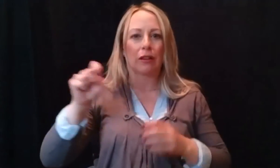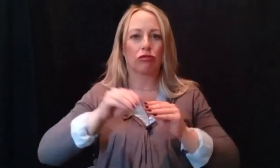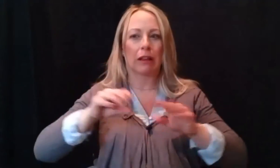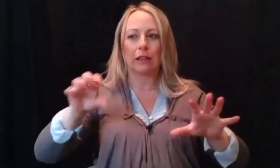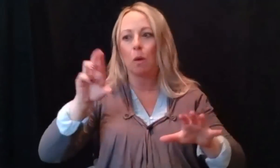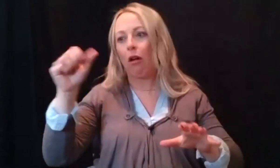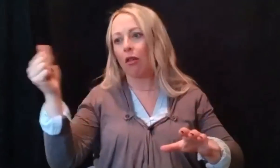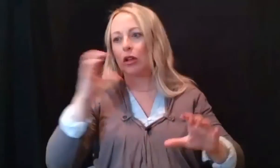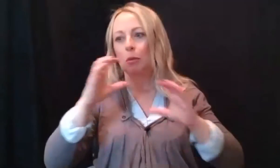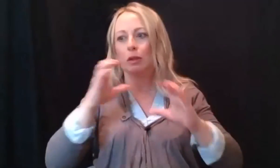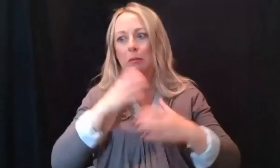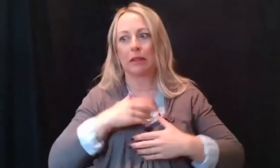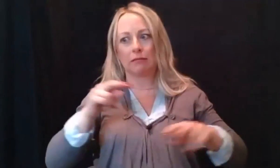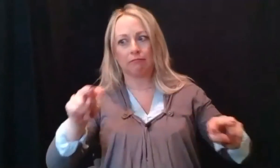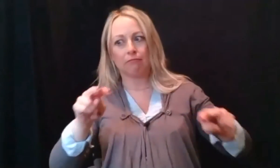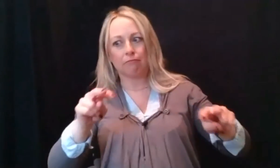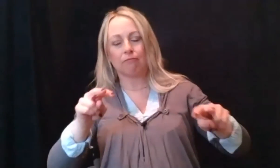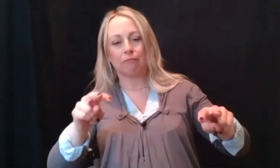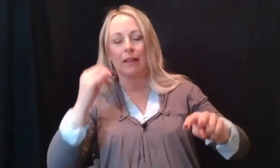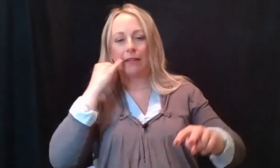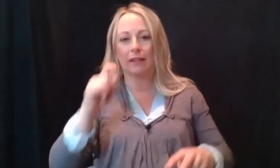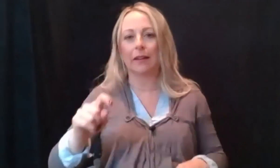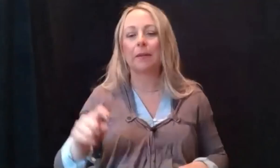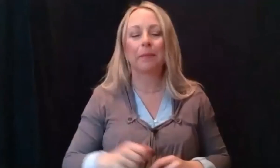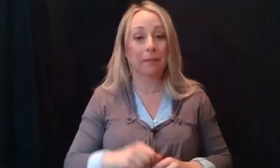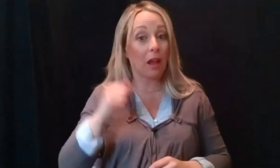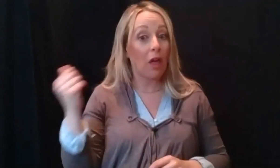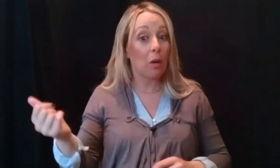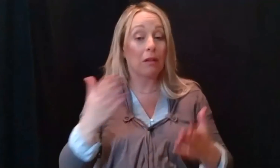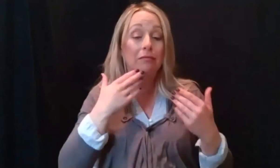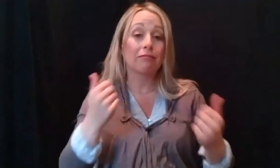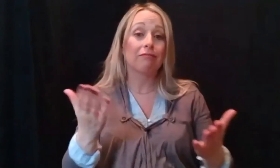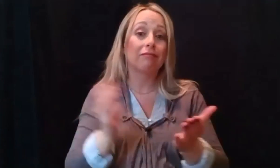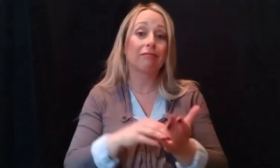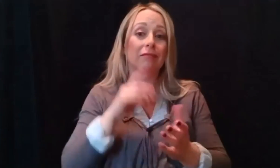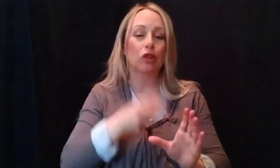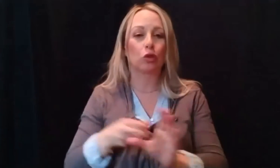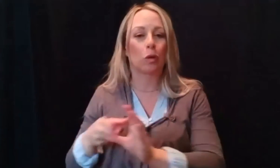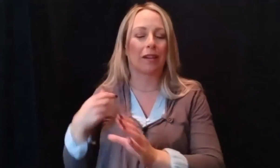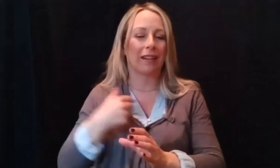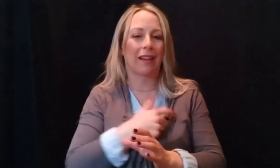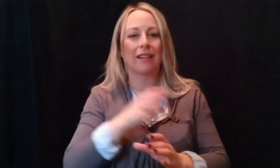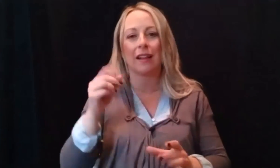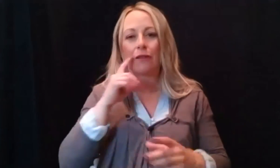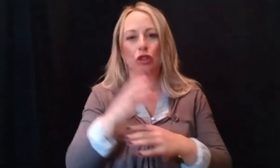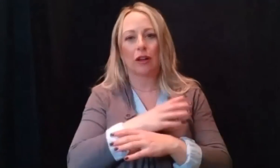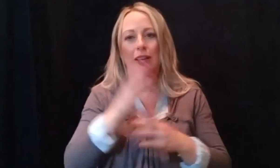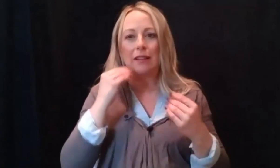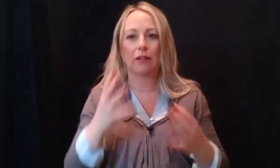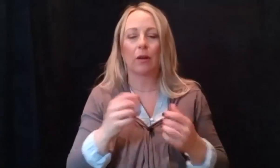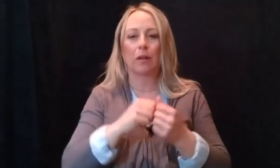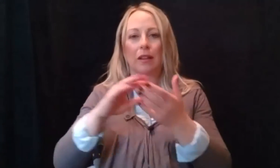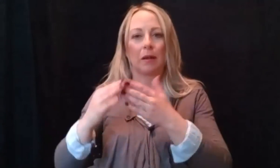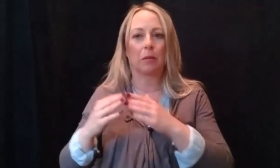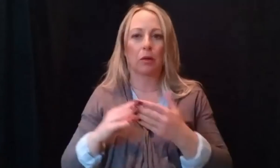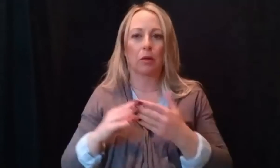communications, so please be watching for any of that should it be needed. Otherwise, thank you again for joining us as you always do and for sharing this information with the community.